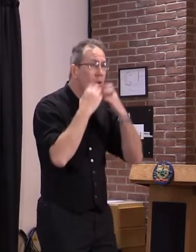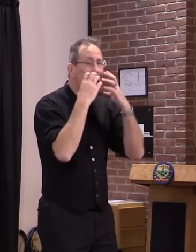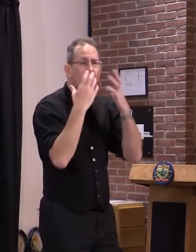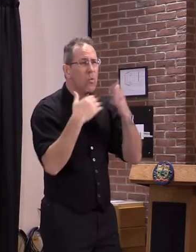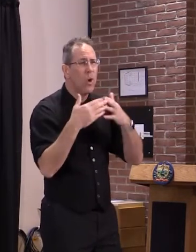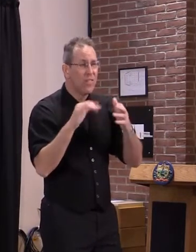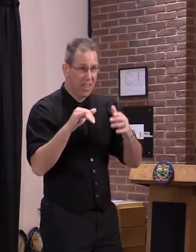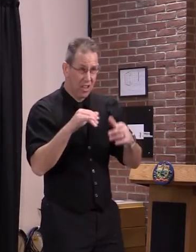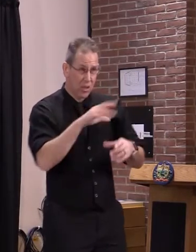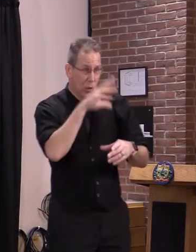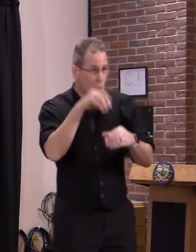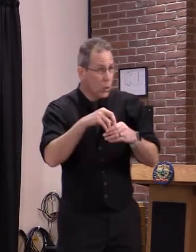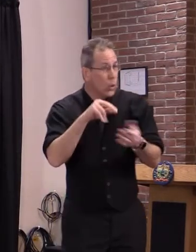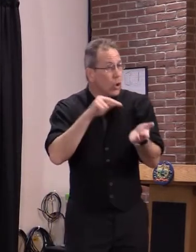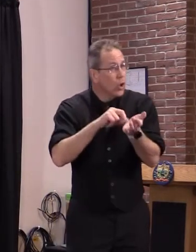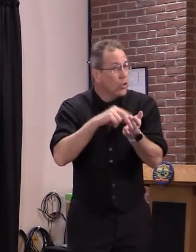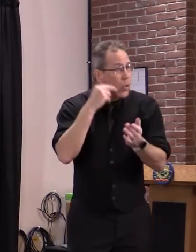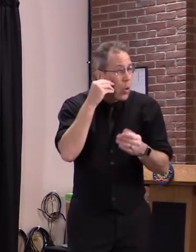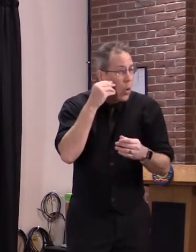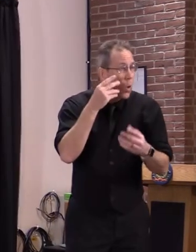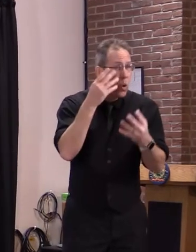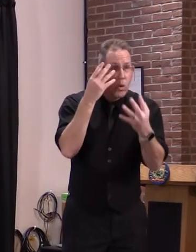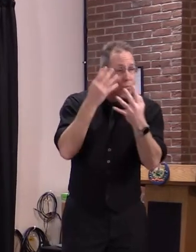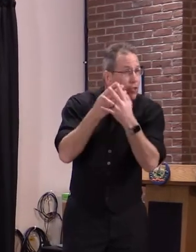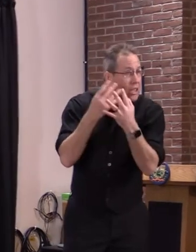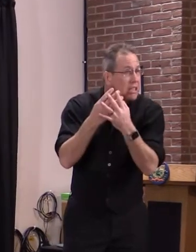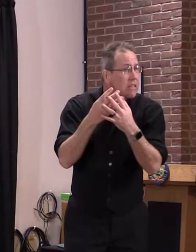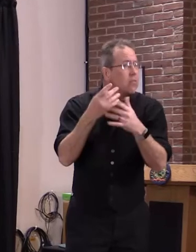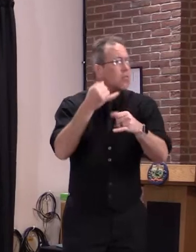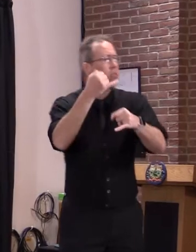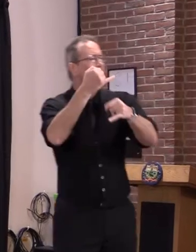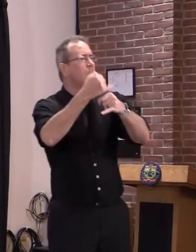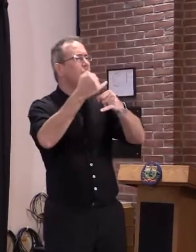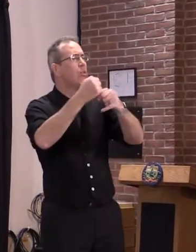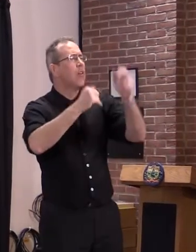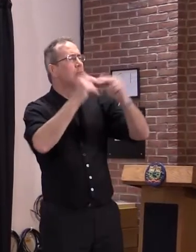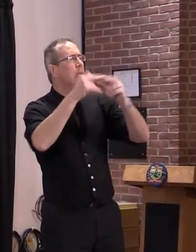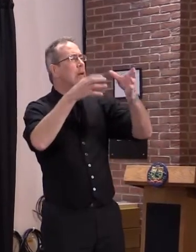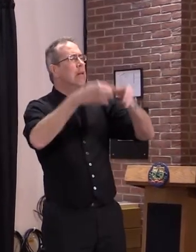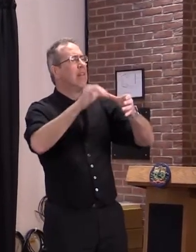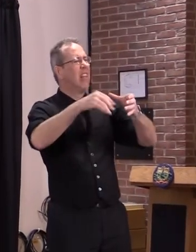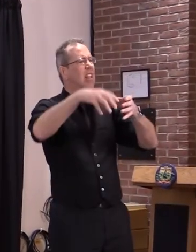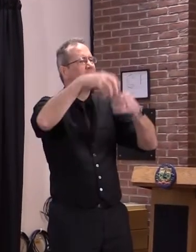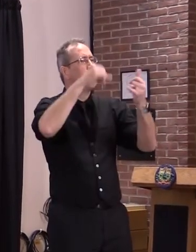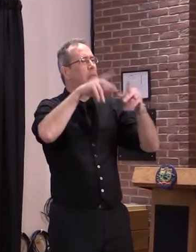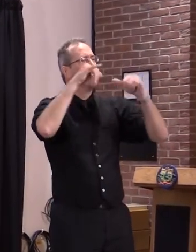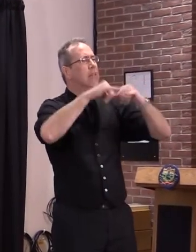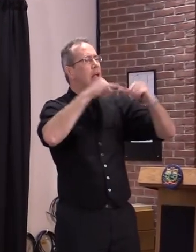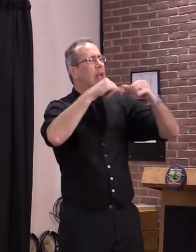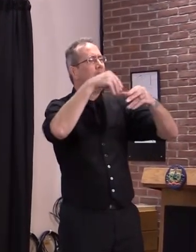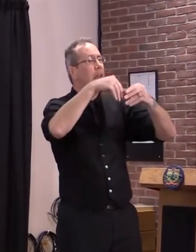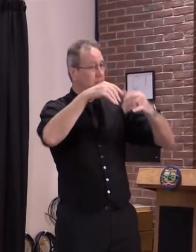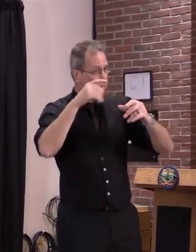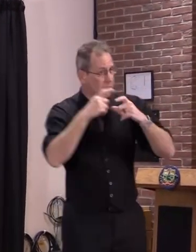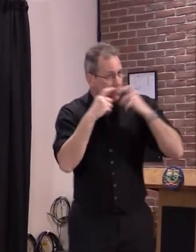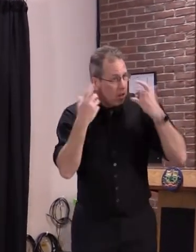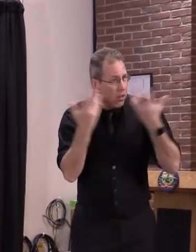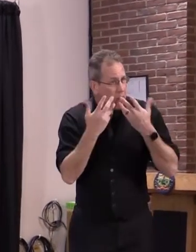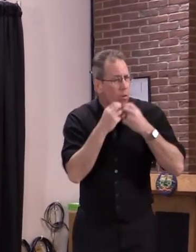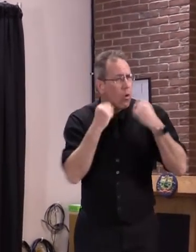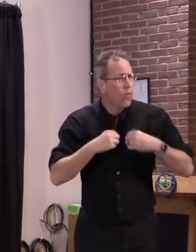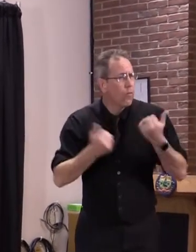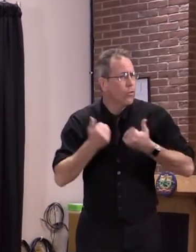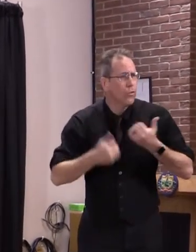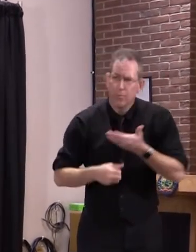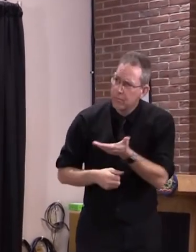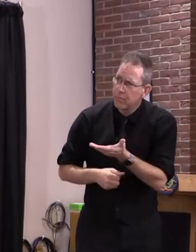incarcerated individuals, places like that? Yeah, that's a great question. So the guidance that we're